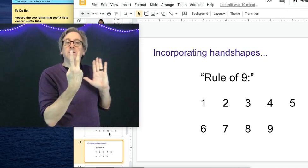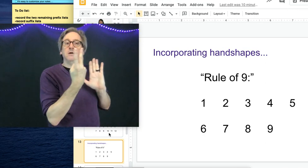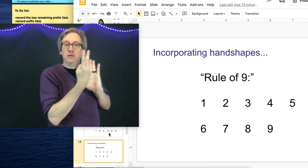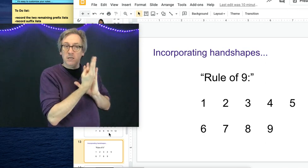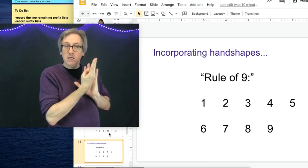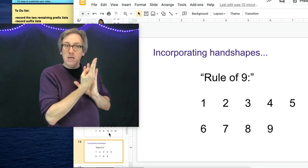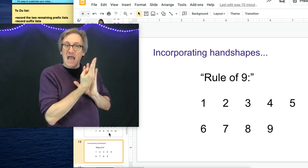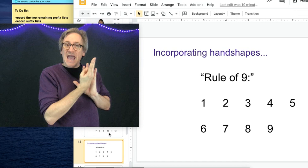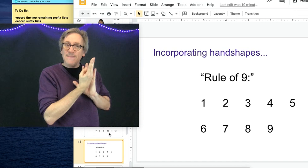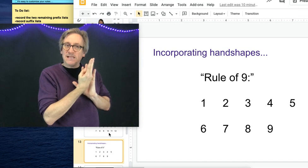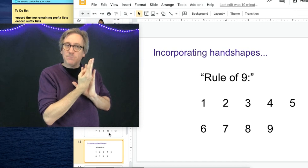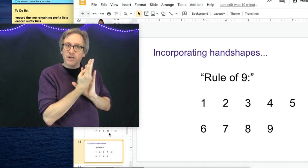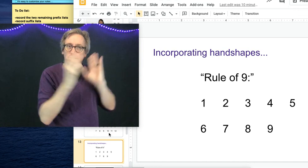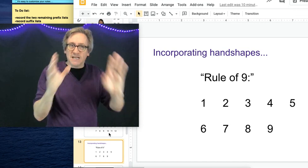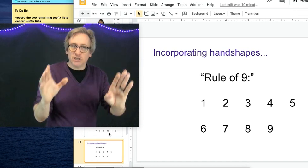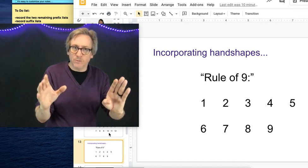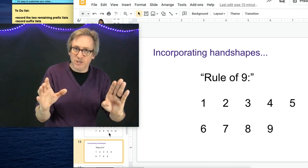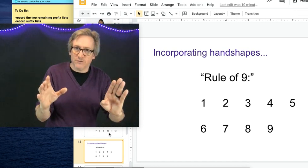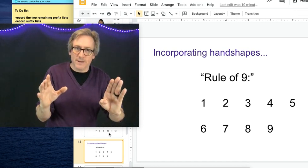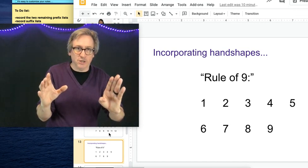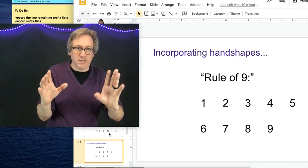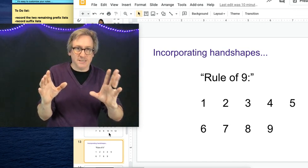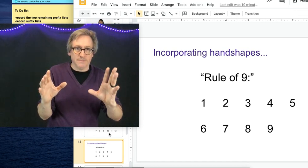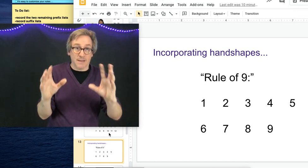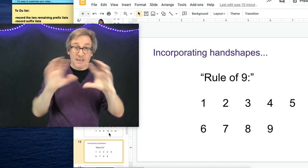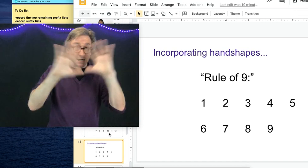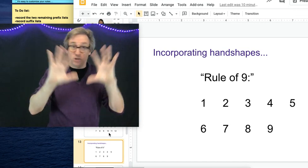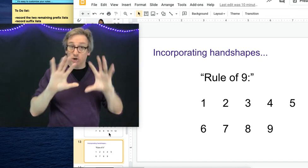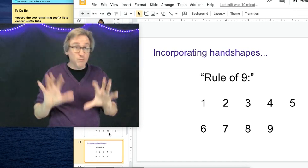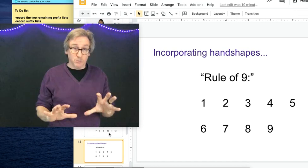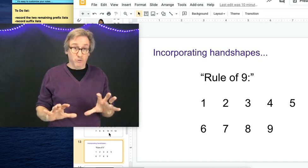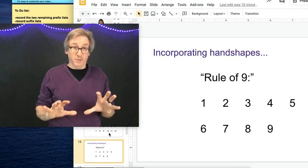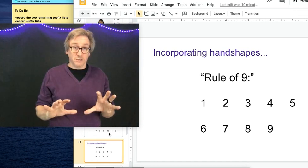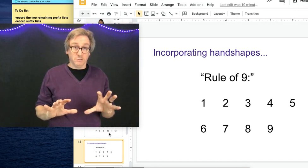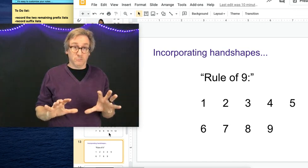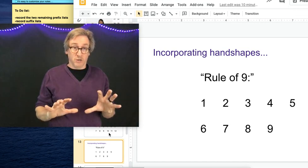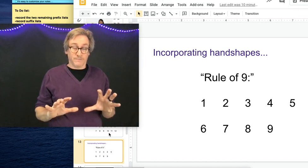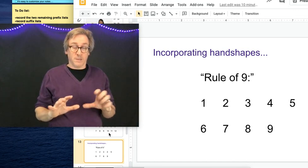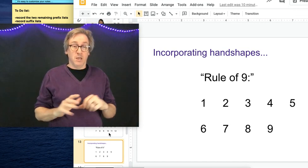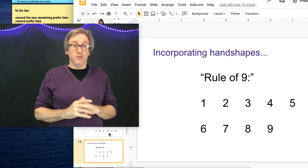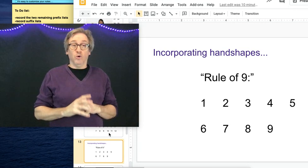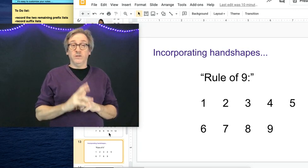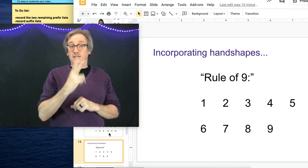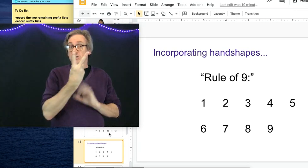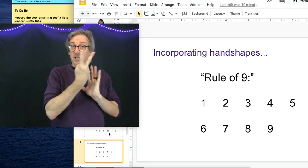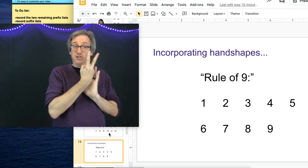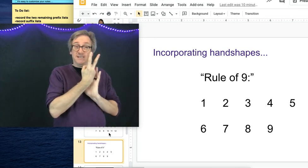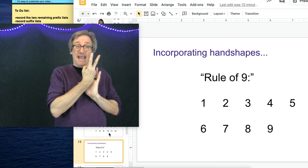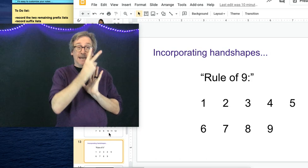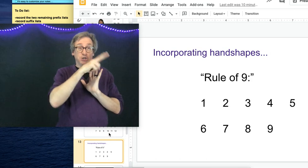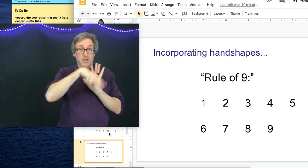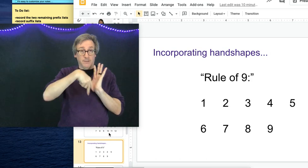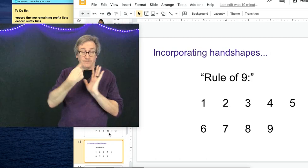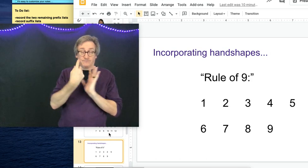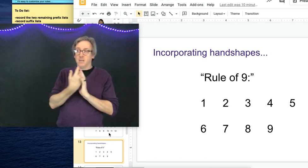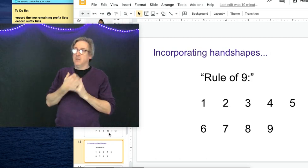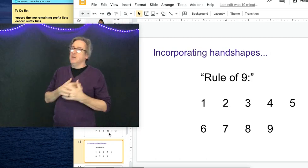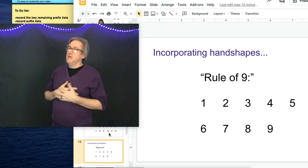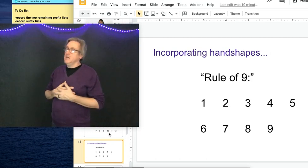2 hours. And that's pretty clear. It's not too much information at the same time. It's not too much movement. Right? The only thing that's changed is the hand